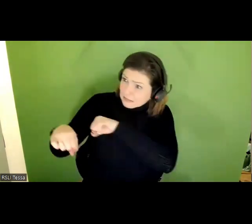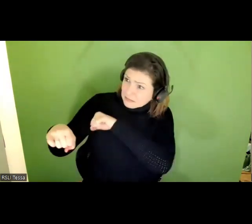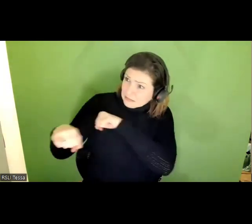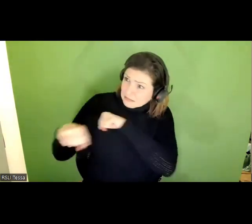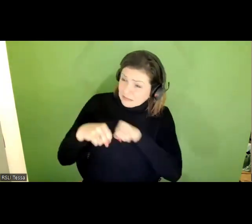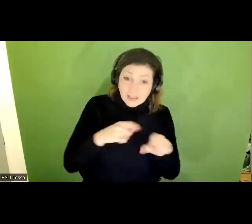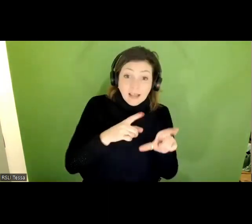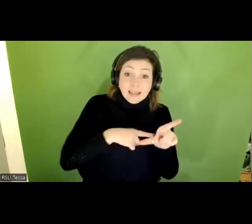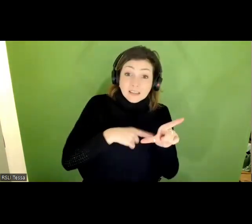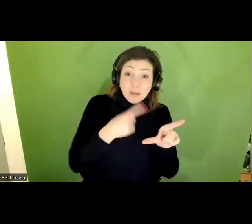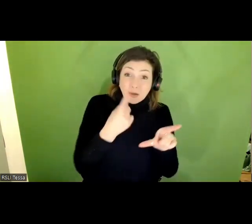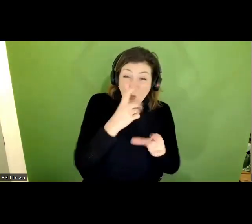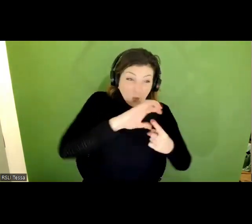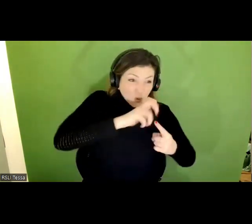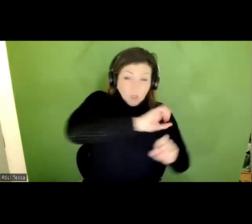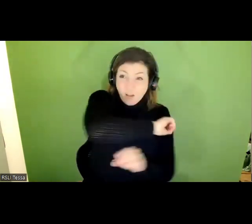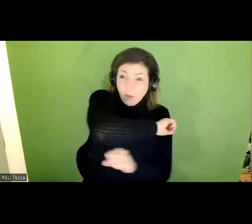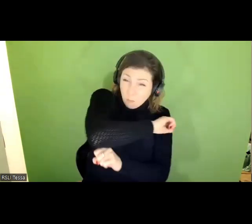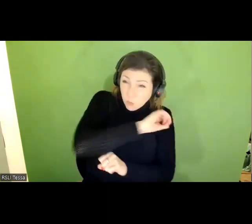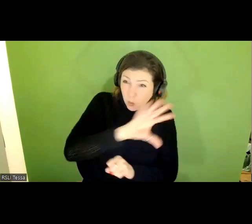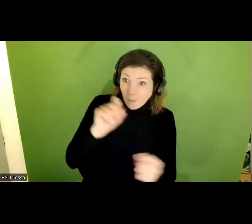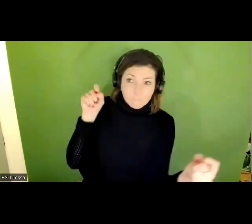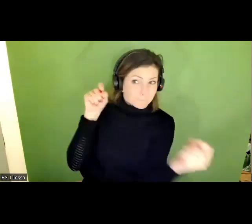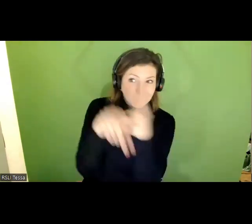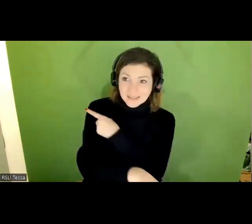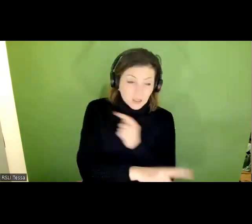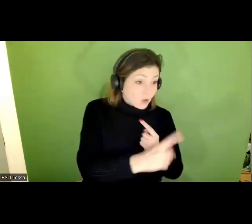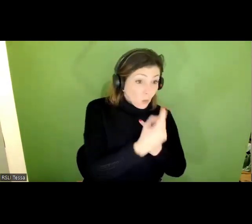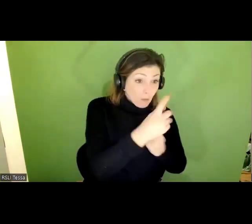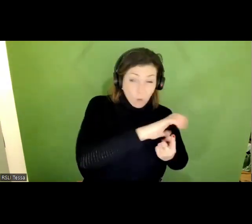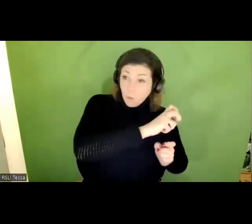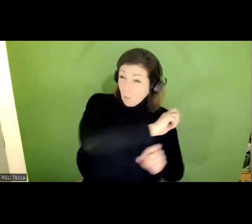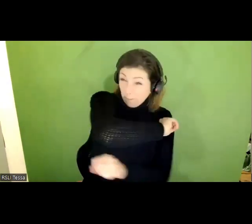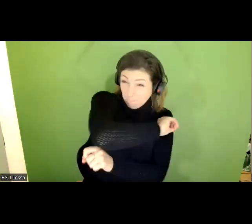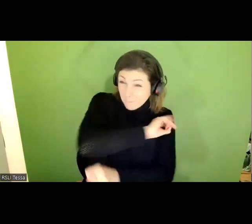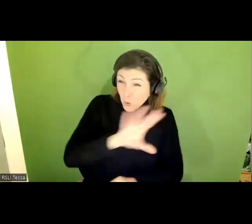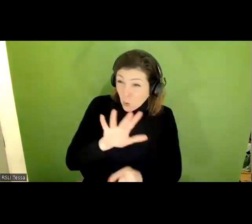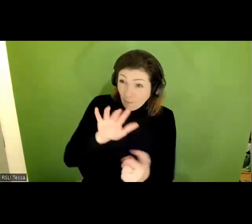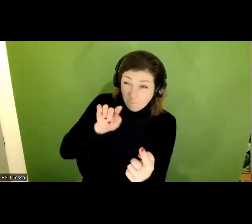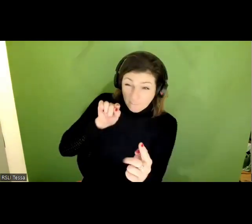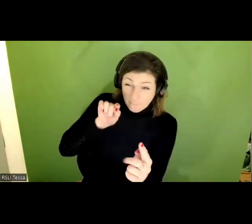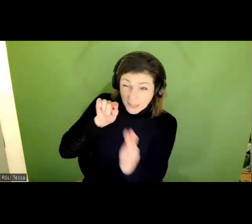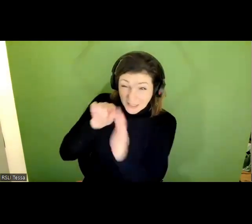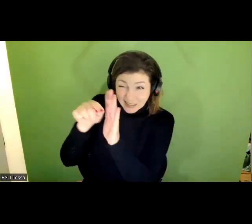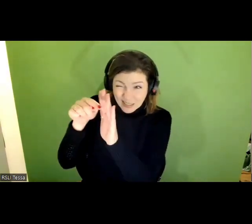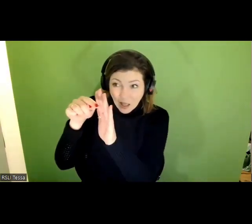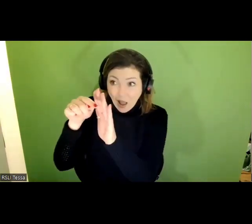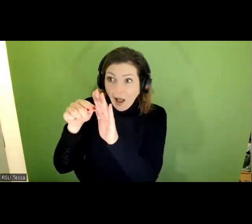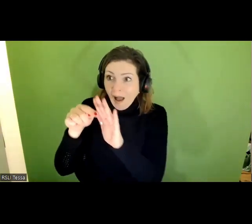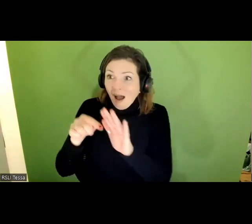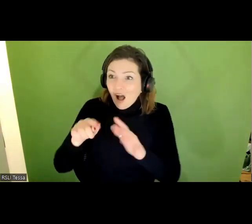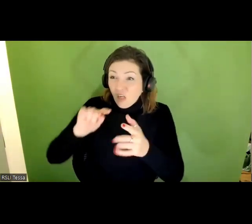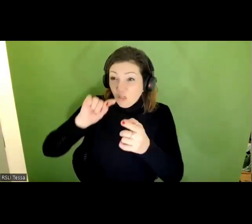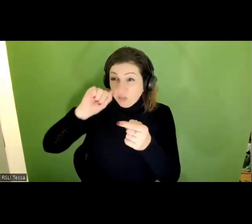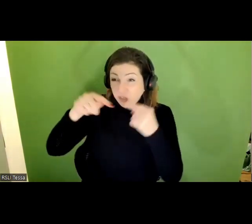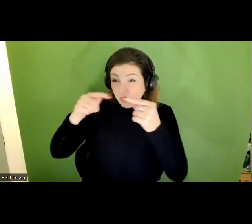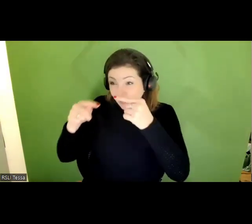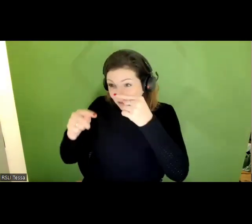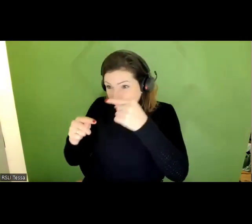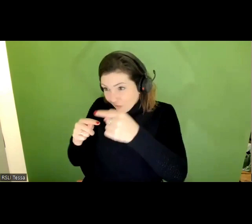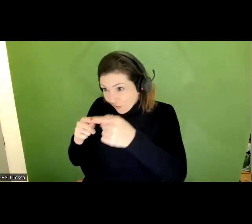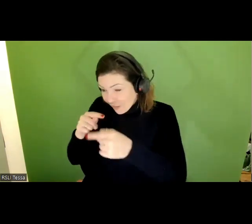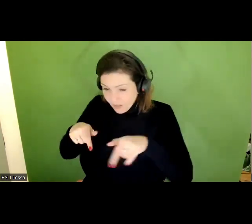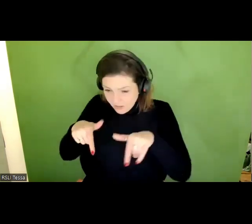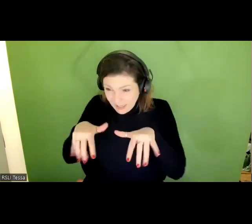another stone, missed, threw another, pinging the edge of a wing to the one to the left. It jammed, and the drone skittered to the side, its legs